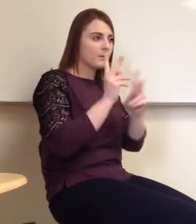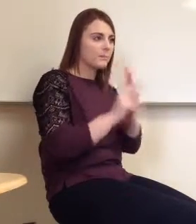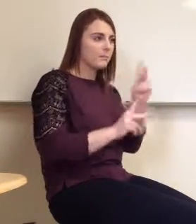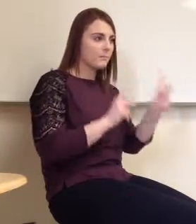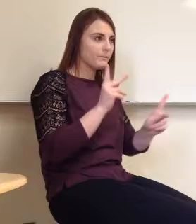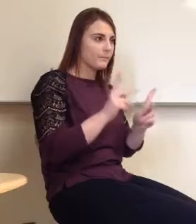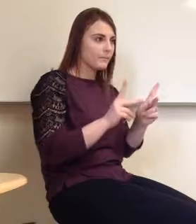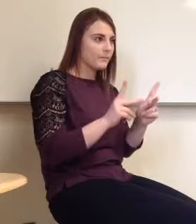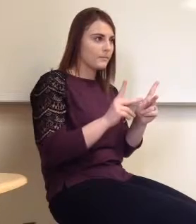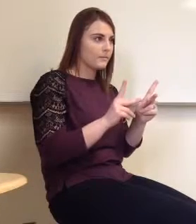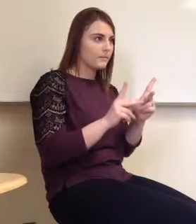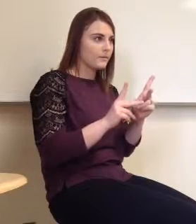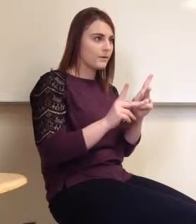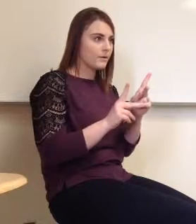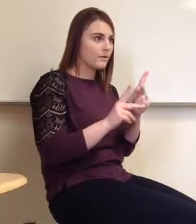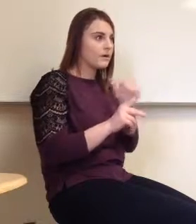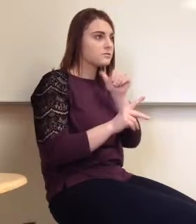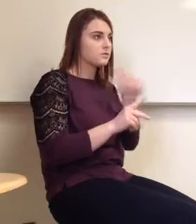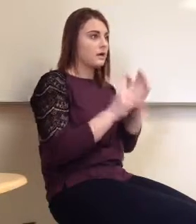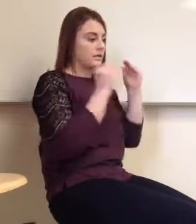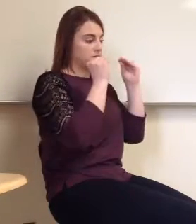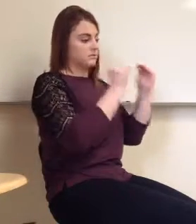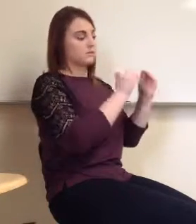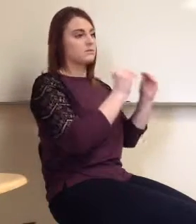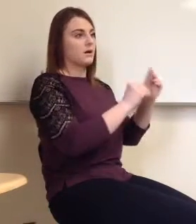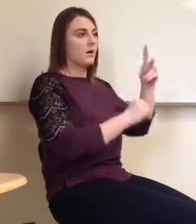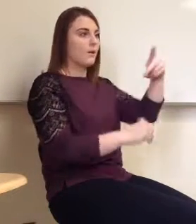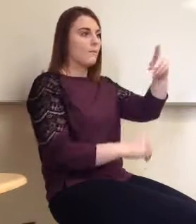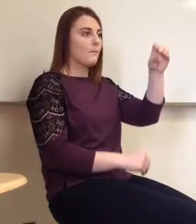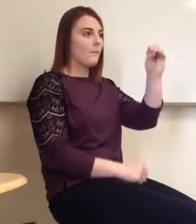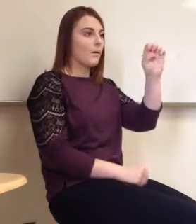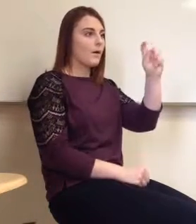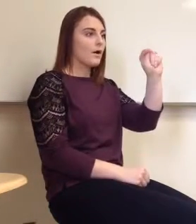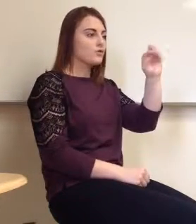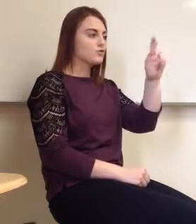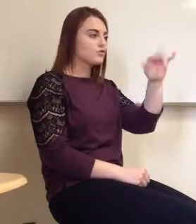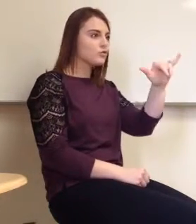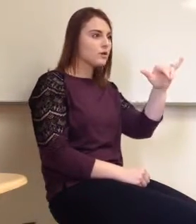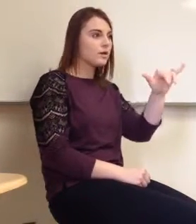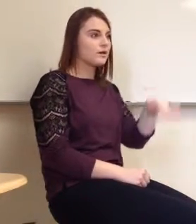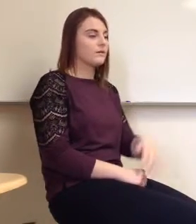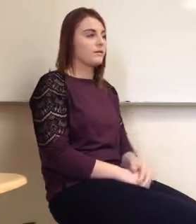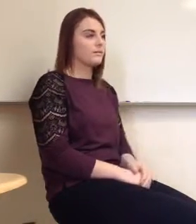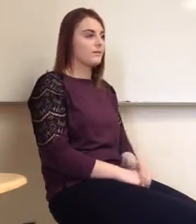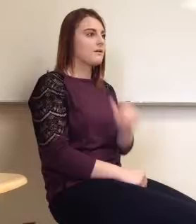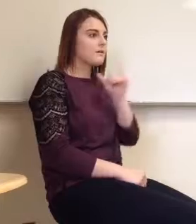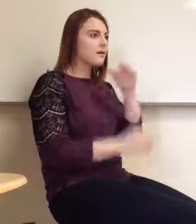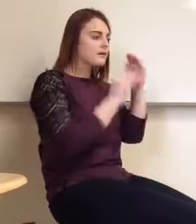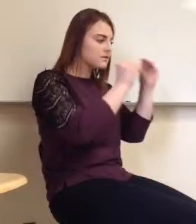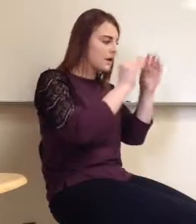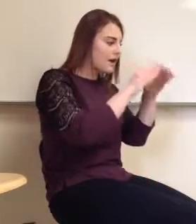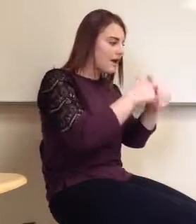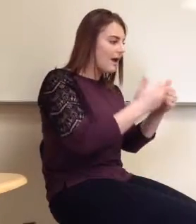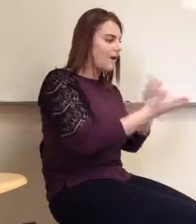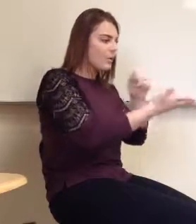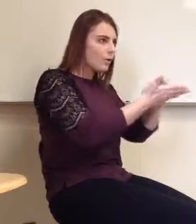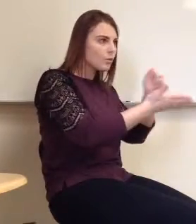taught poetry. They were not taught how to write stories or novels. And they didn't have